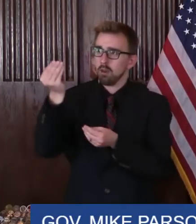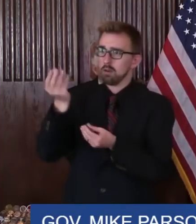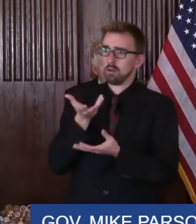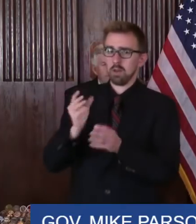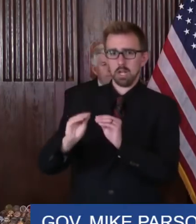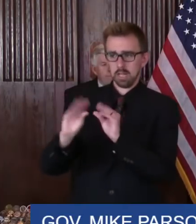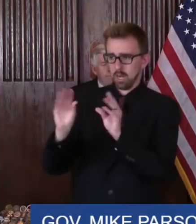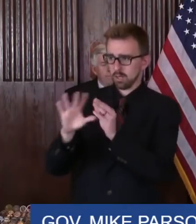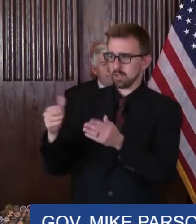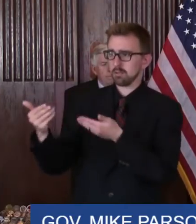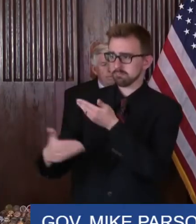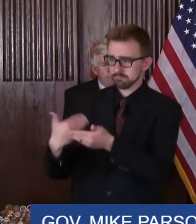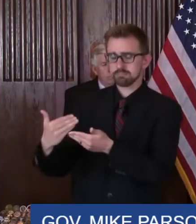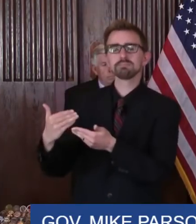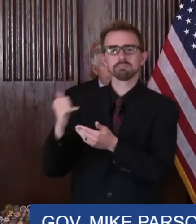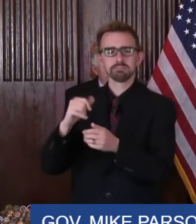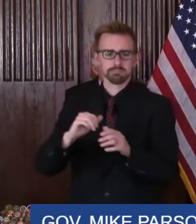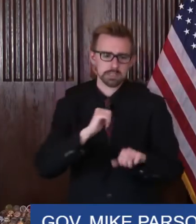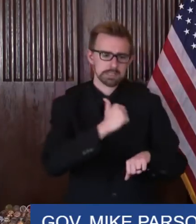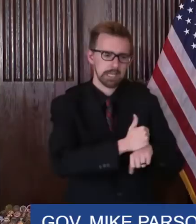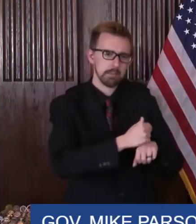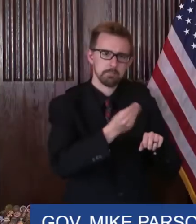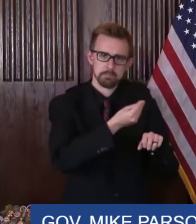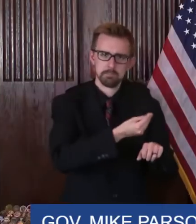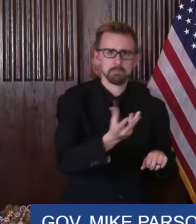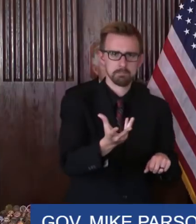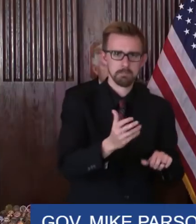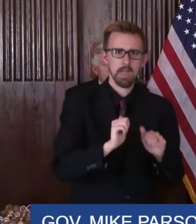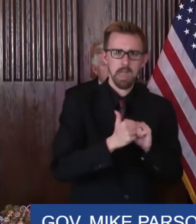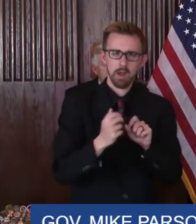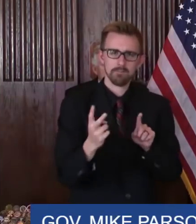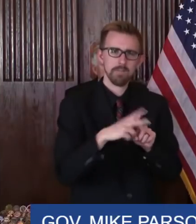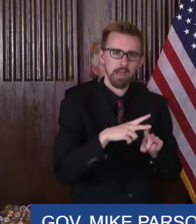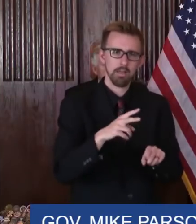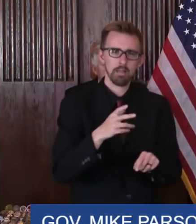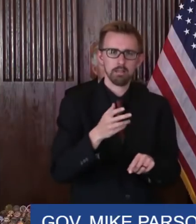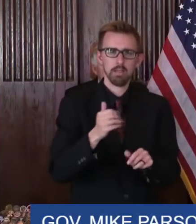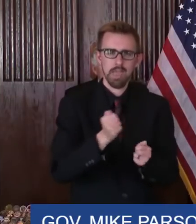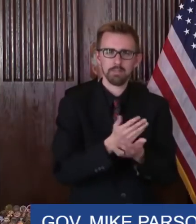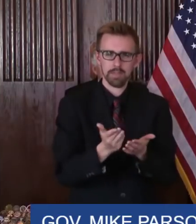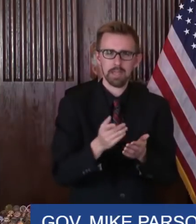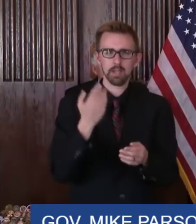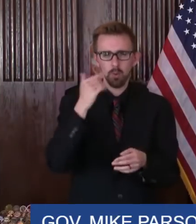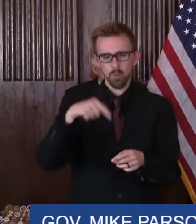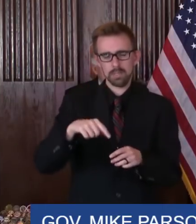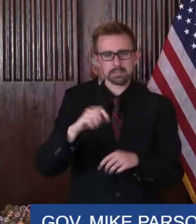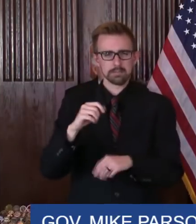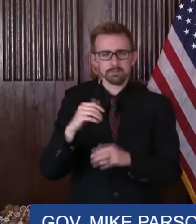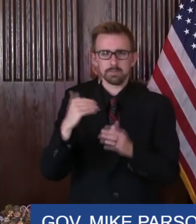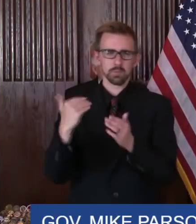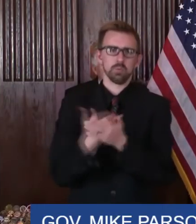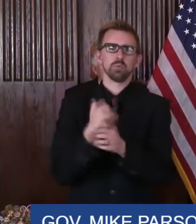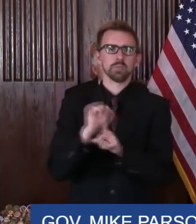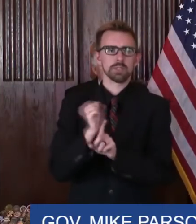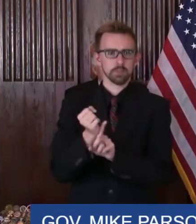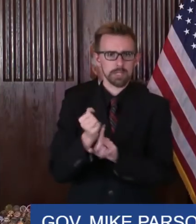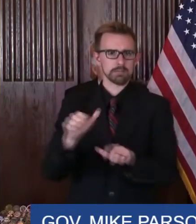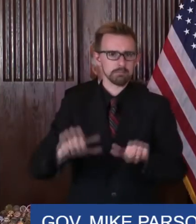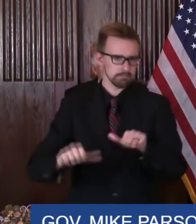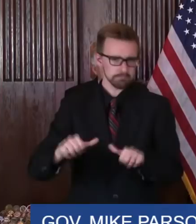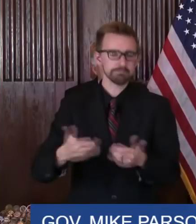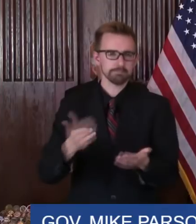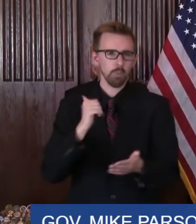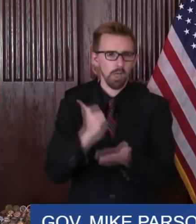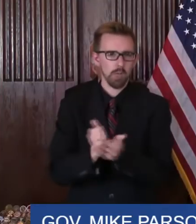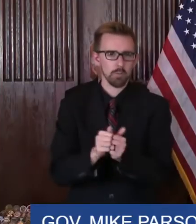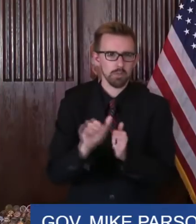to make sure that everyone understands how to file a claim and how to deal with this historic time for all of us. If you have questions